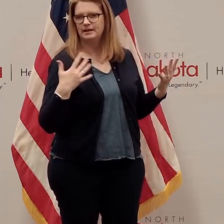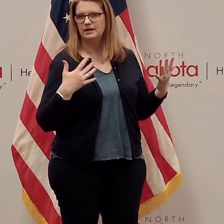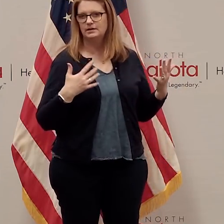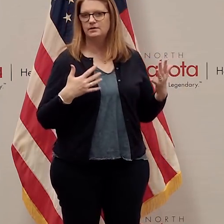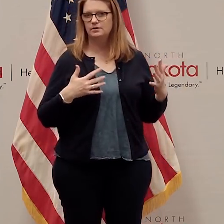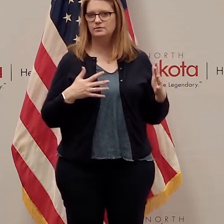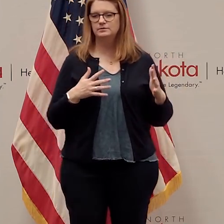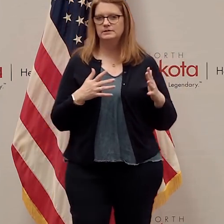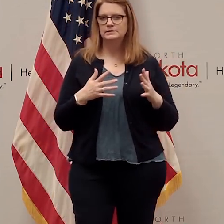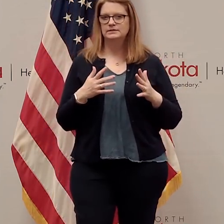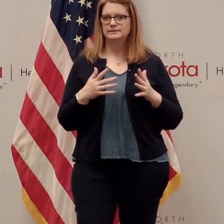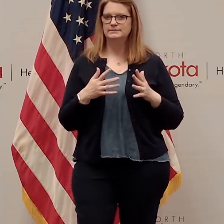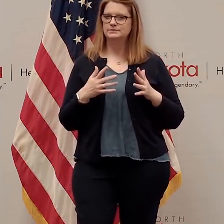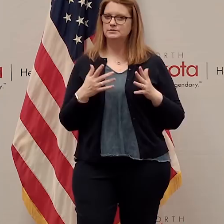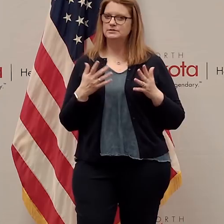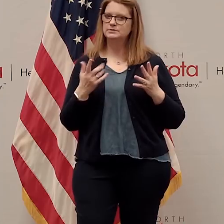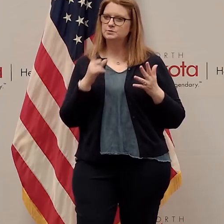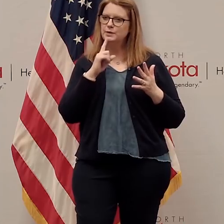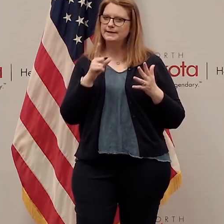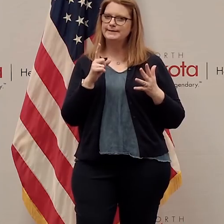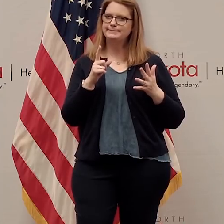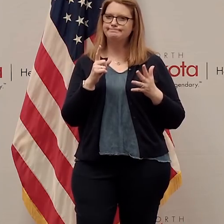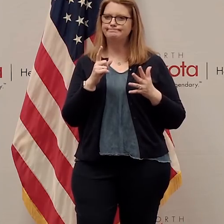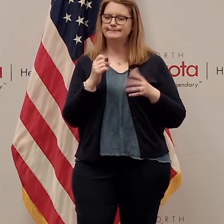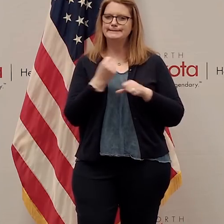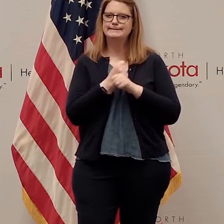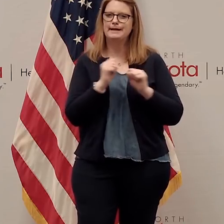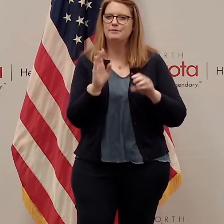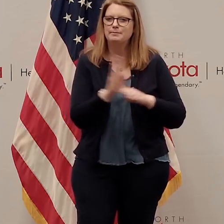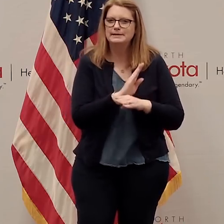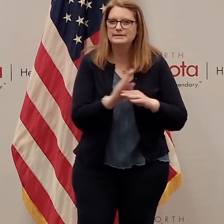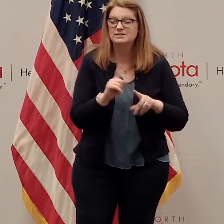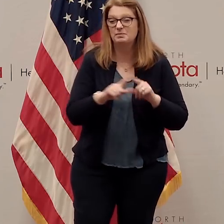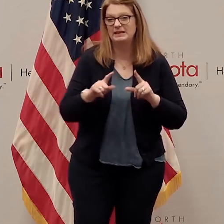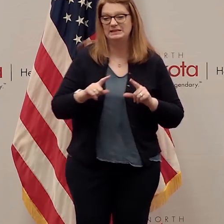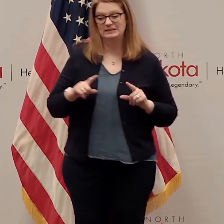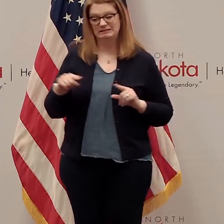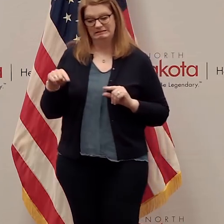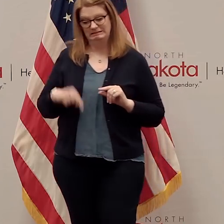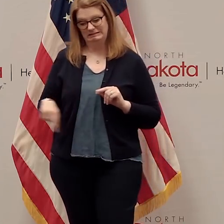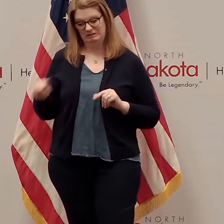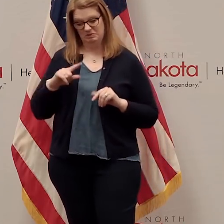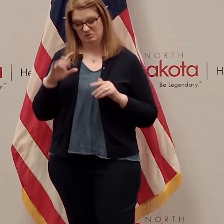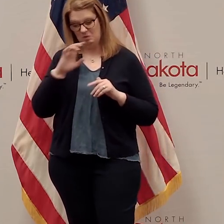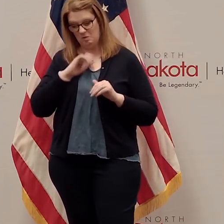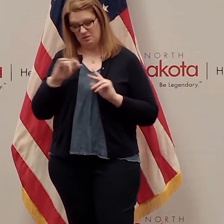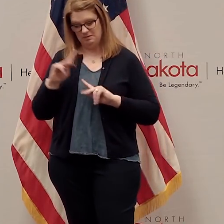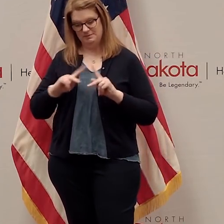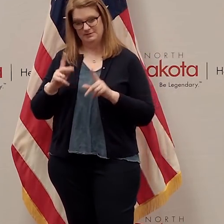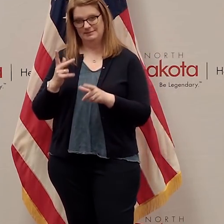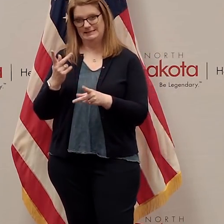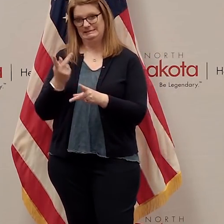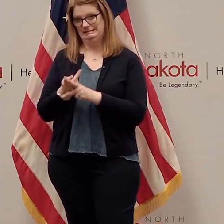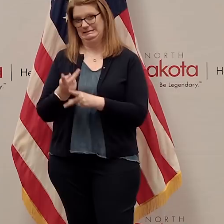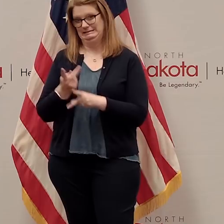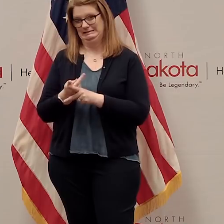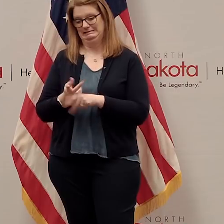save livelihoods. To do that, I would think I would sort of exercise caution as opposed to